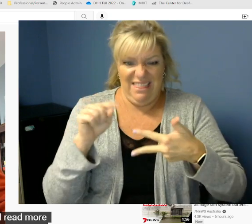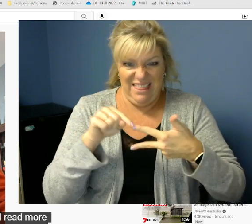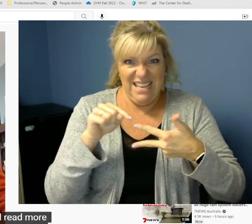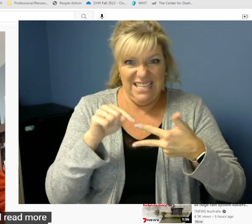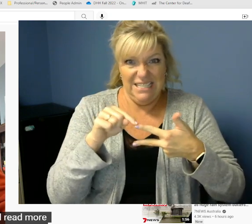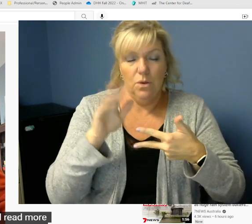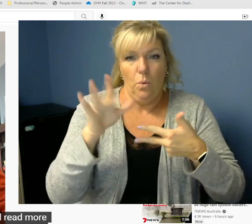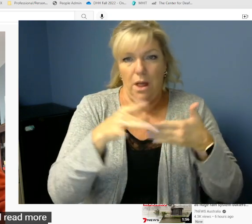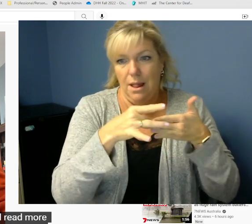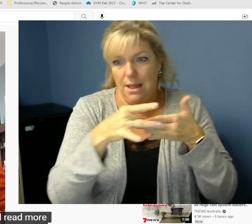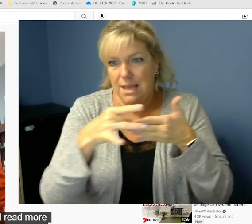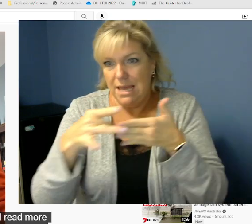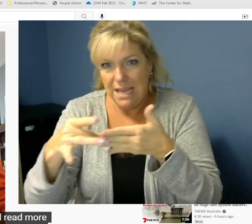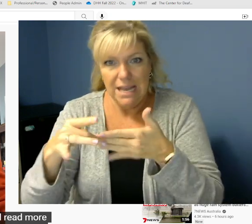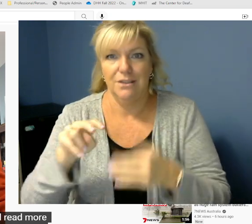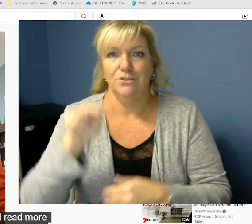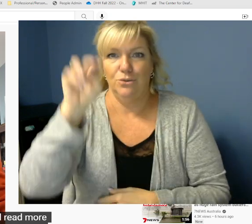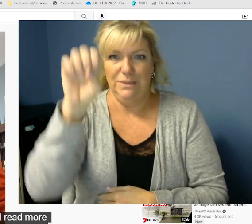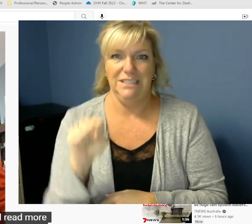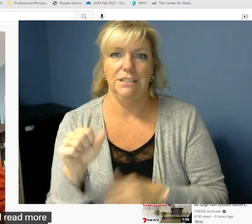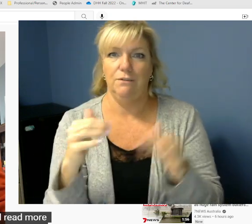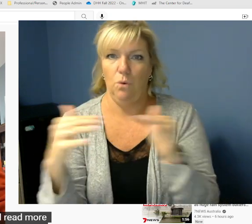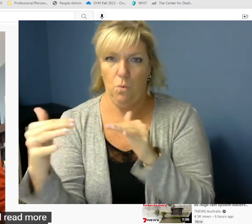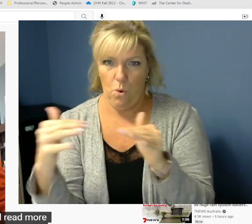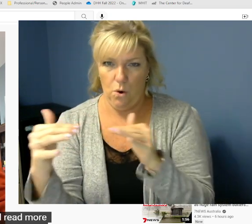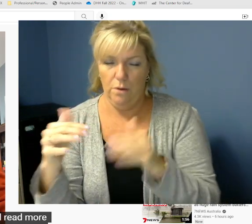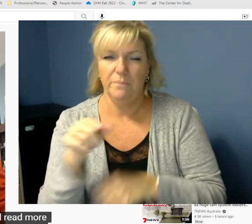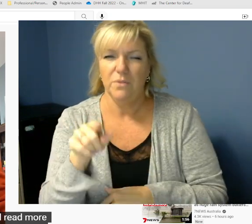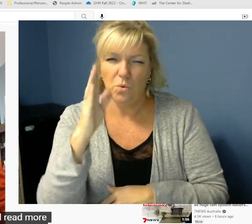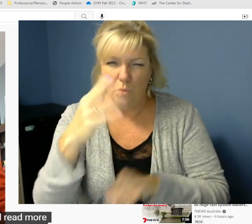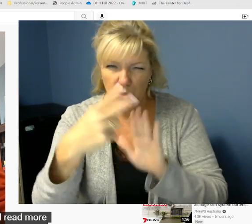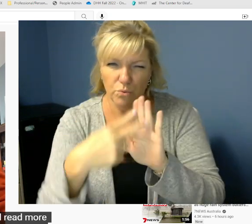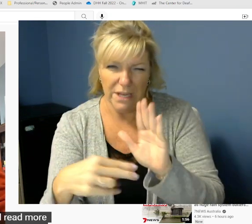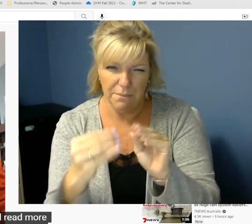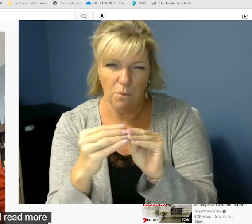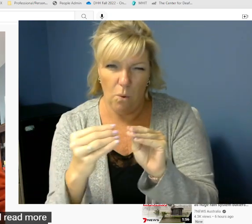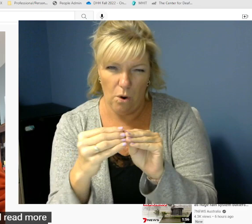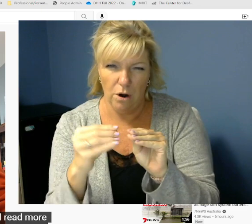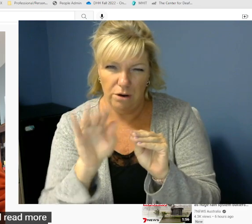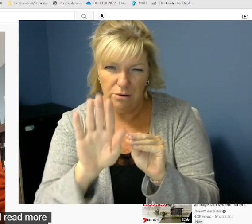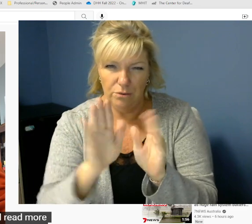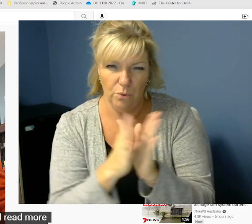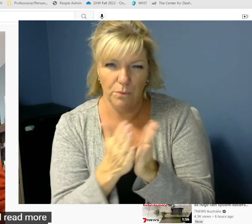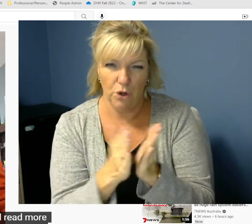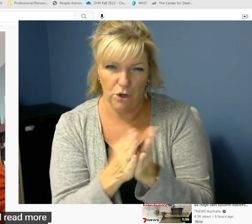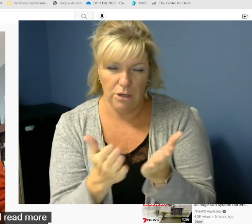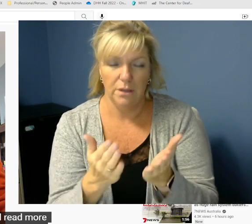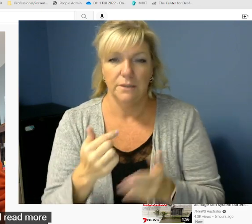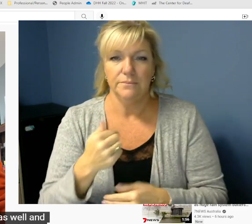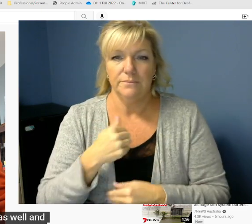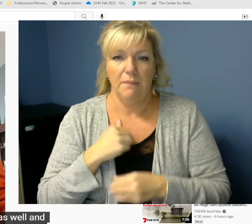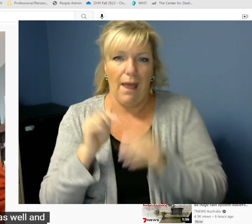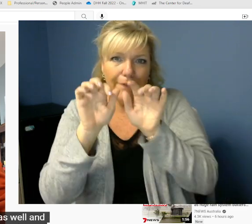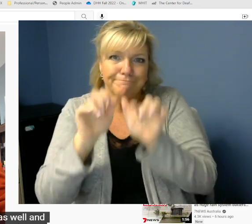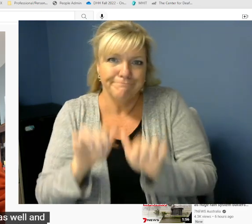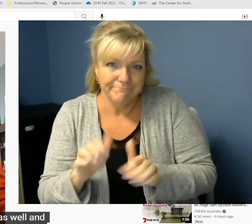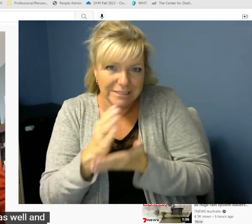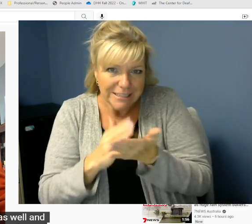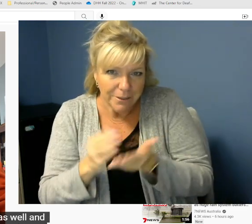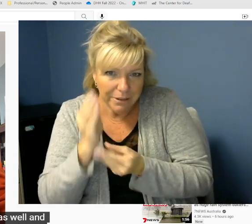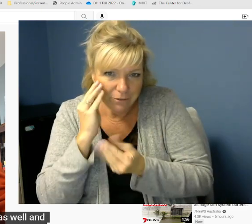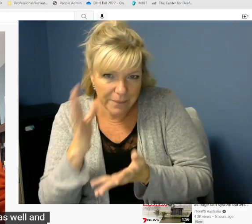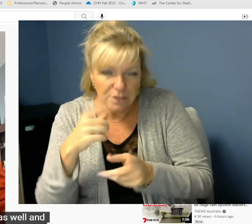the nullification matters, and you'll read more about that in the text. I wrote some text out, and then you've got it